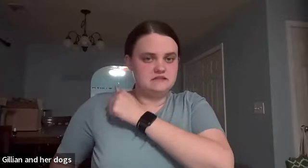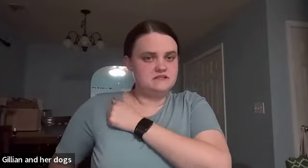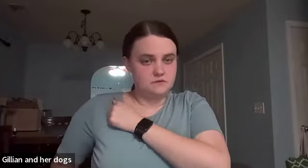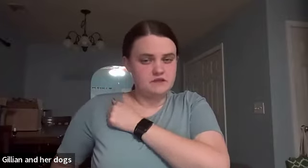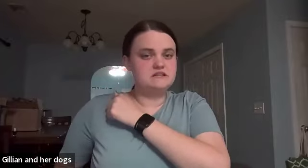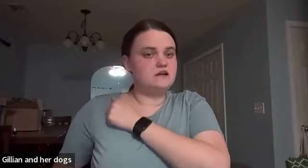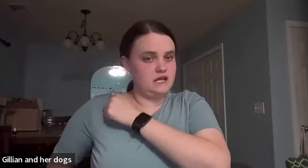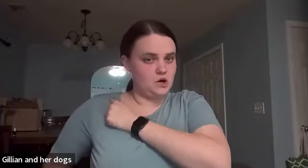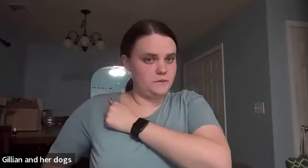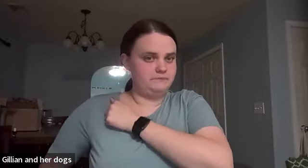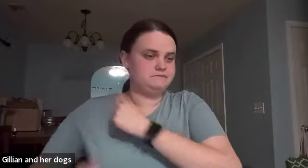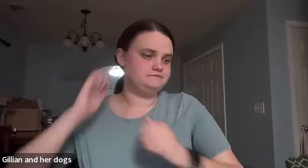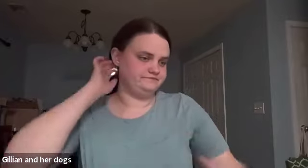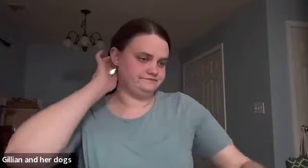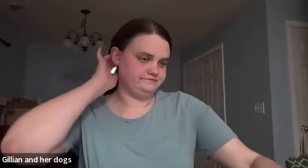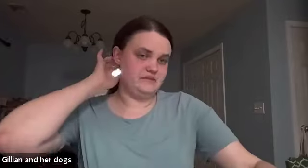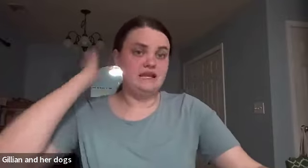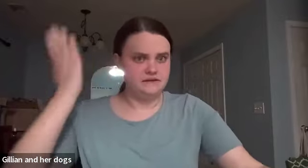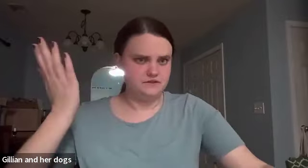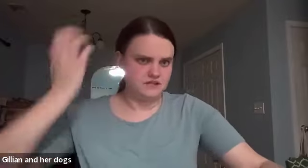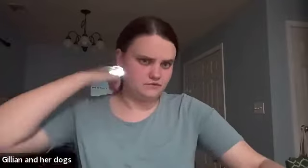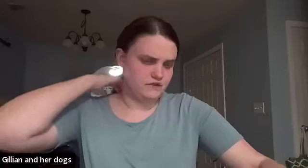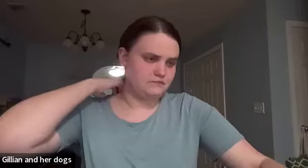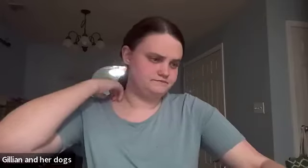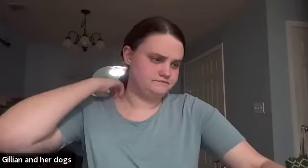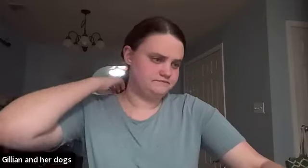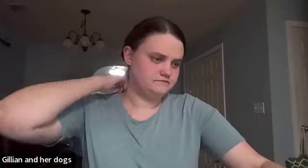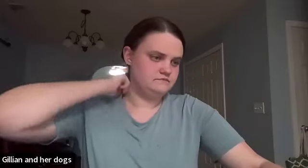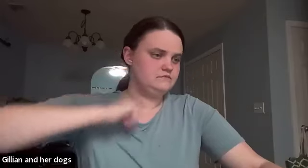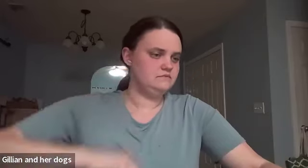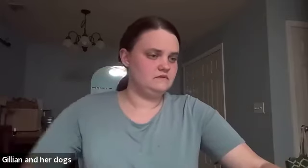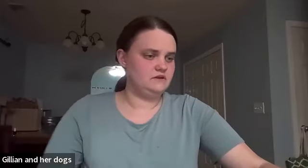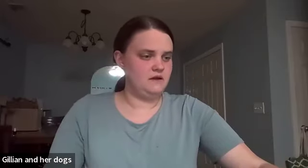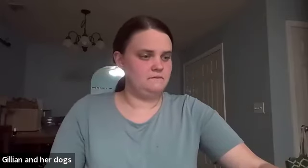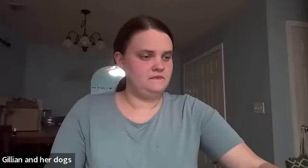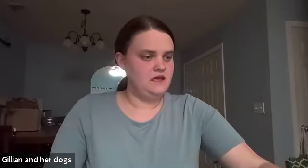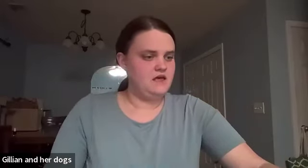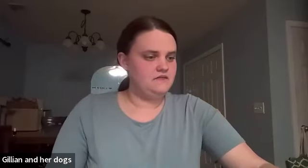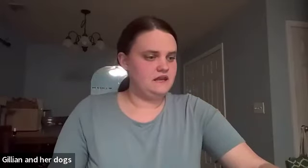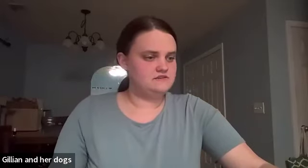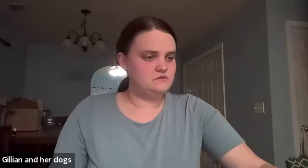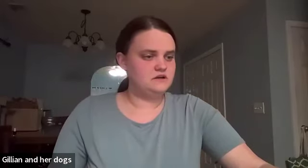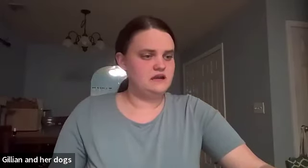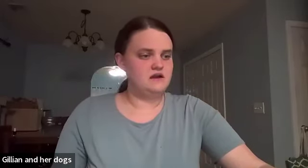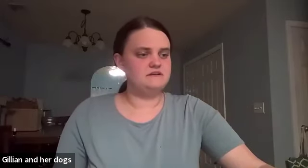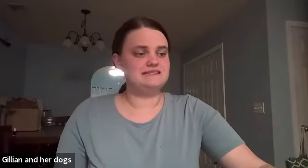This I've seen for military and army. And I've used that one for that. Okay. The next one we're gonna have